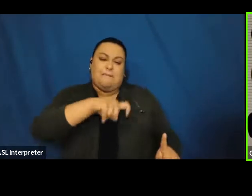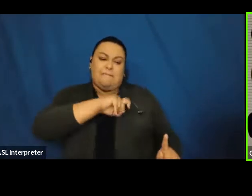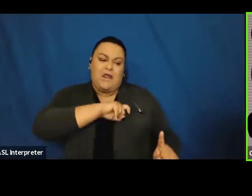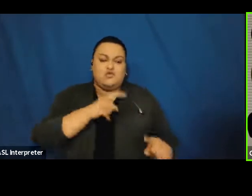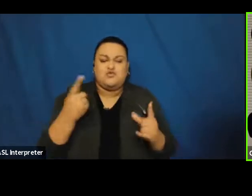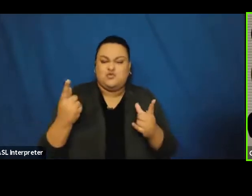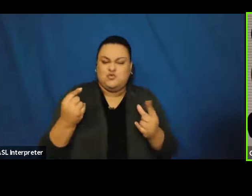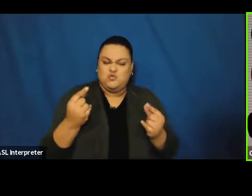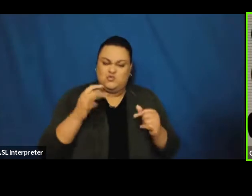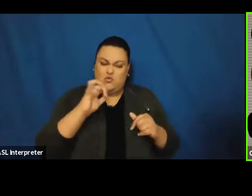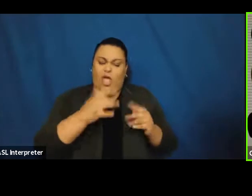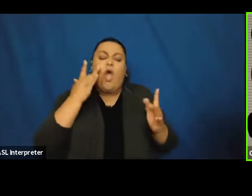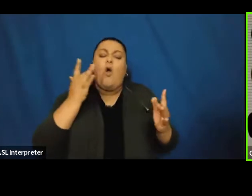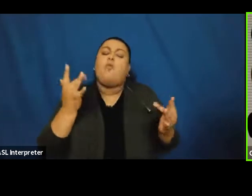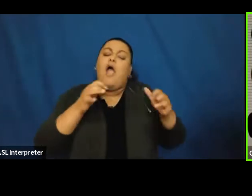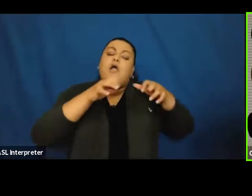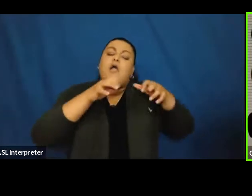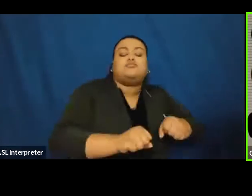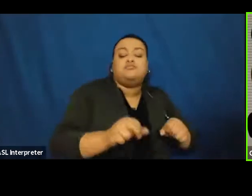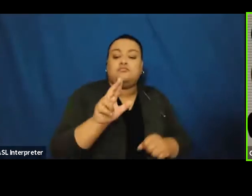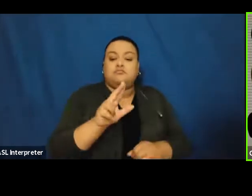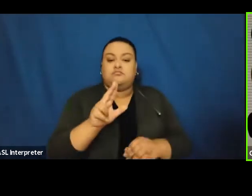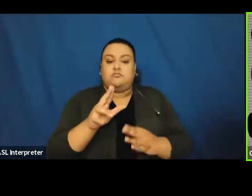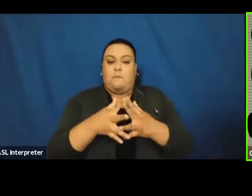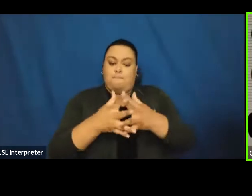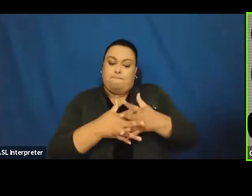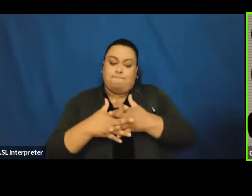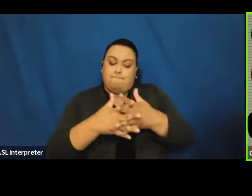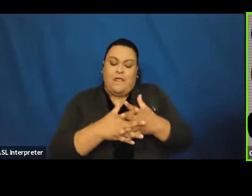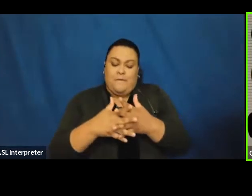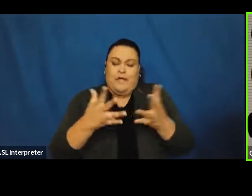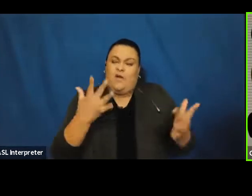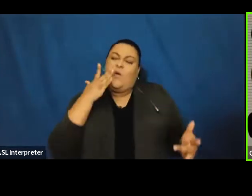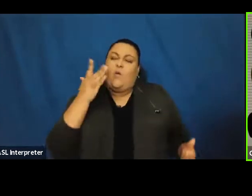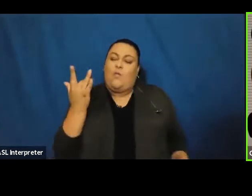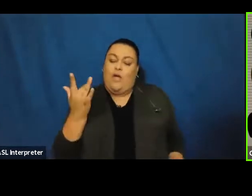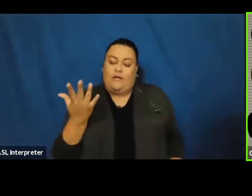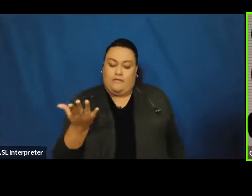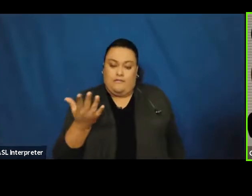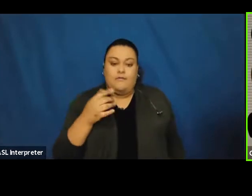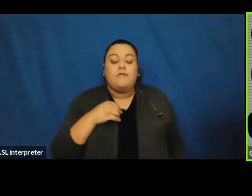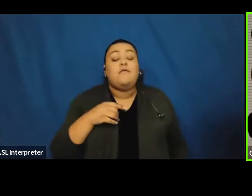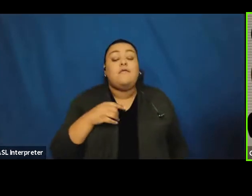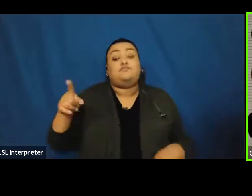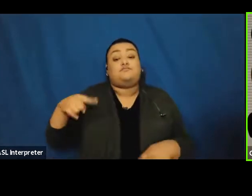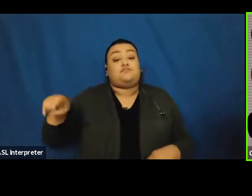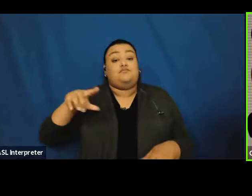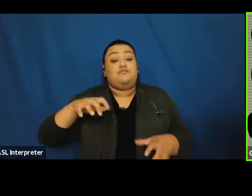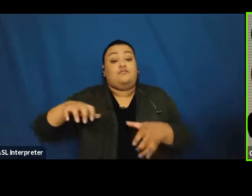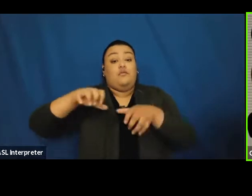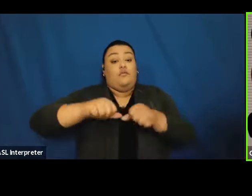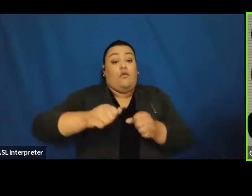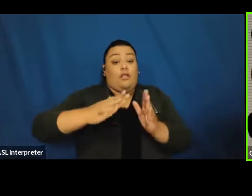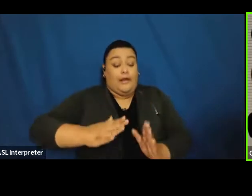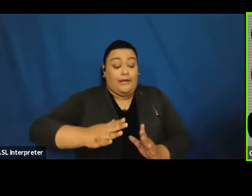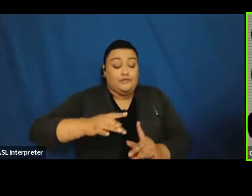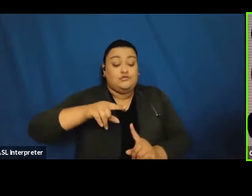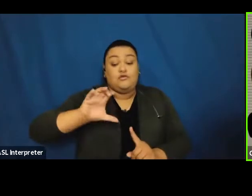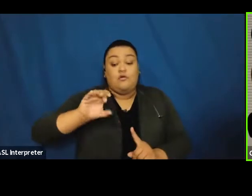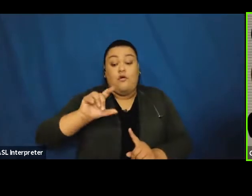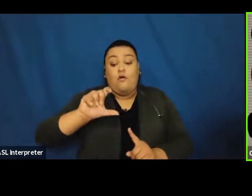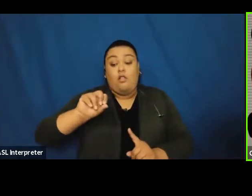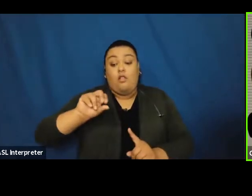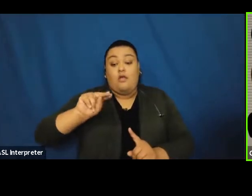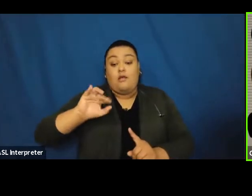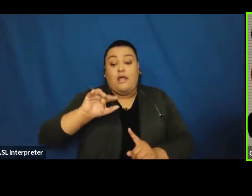the Americas, And so that's what I thought about, and the colonizer had reasons for doing